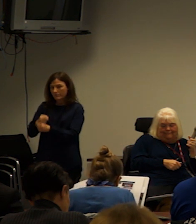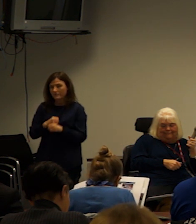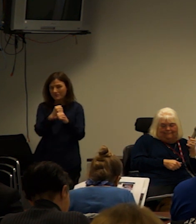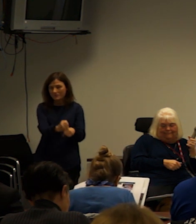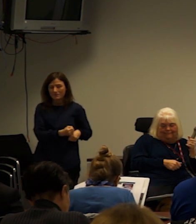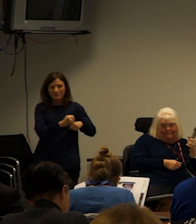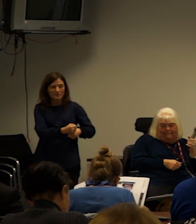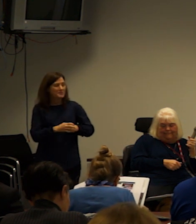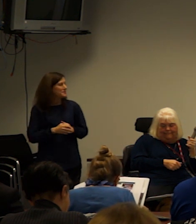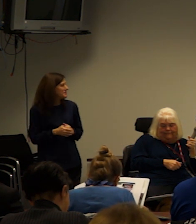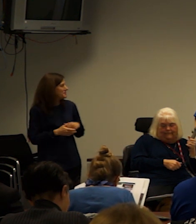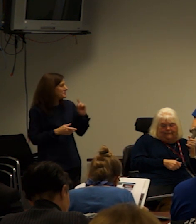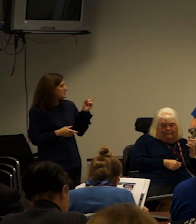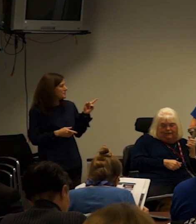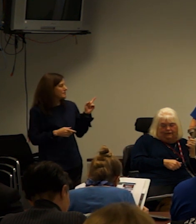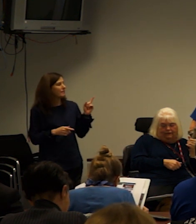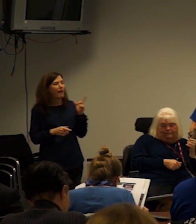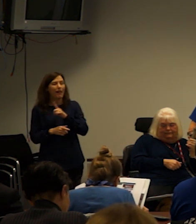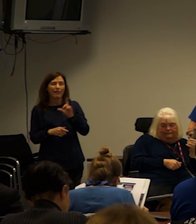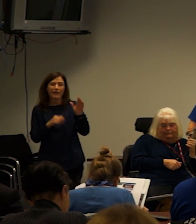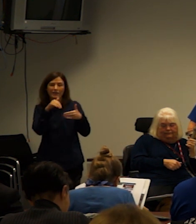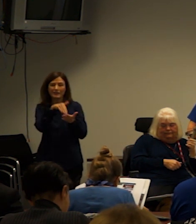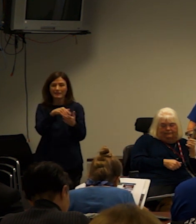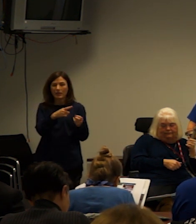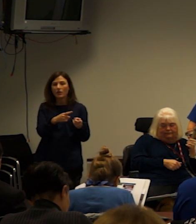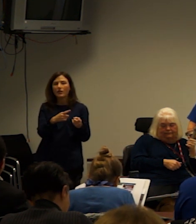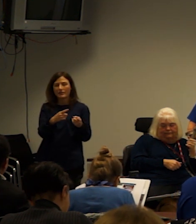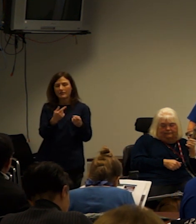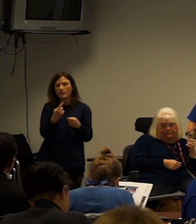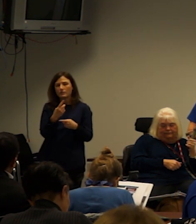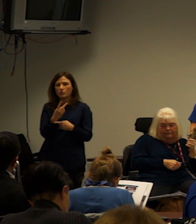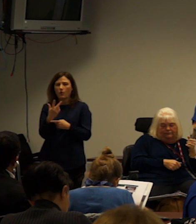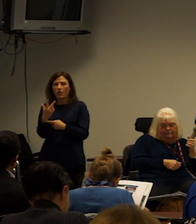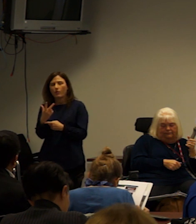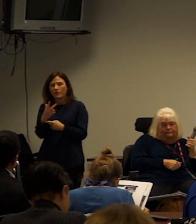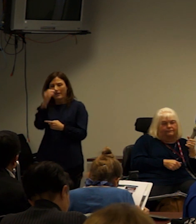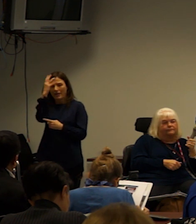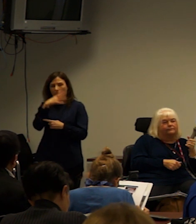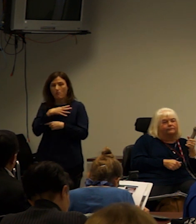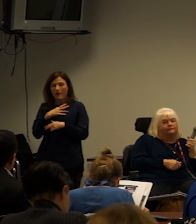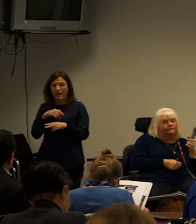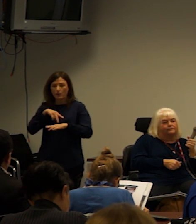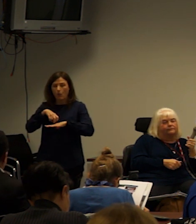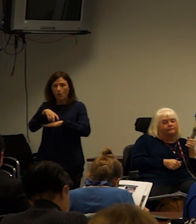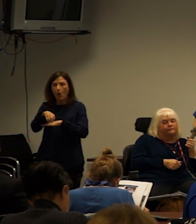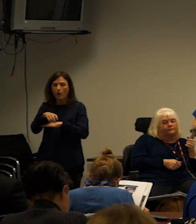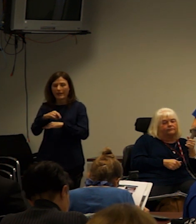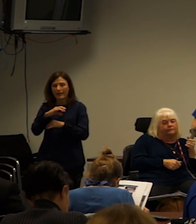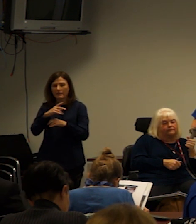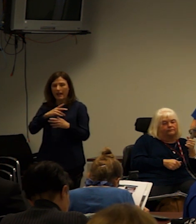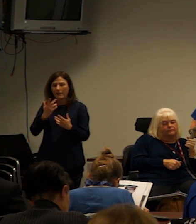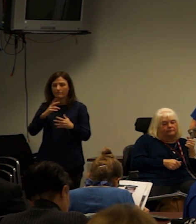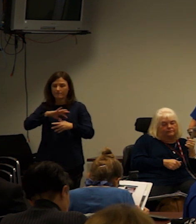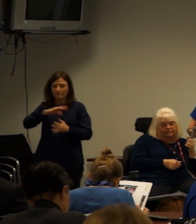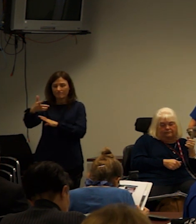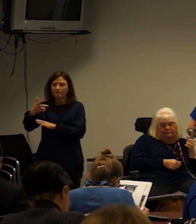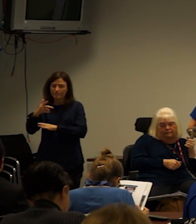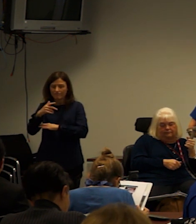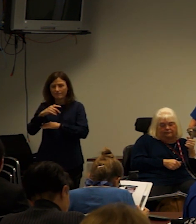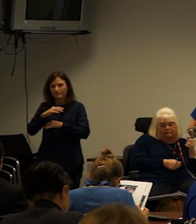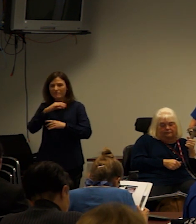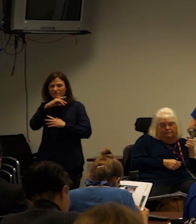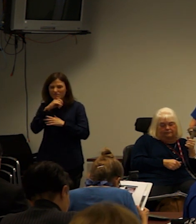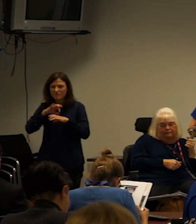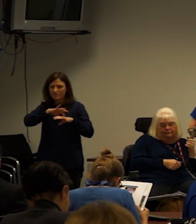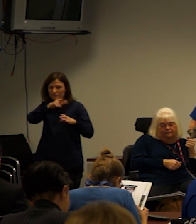Over on the left in the center is a couple of guys walking through debris. It's clearly a couple of houses that are no longer there.